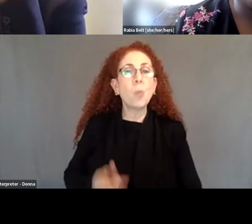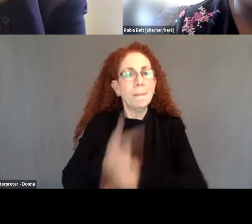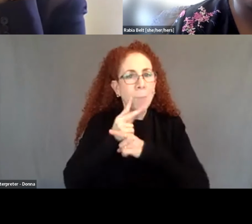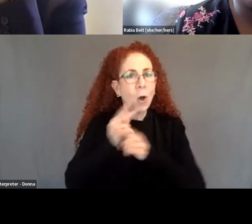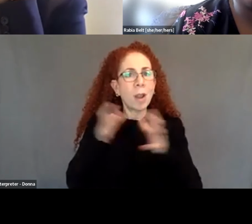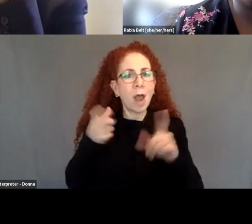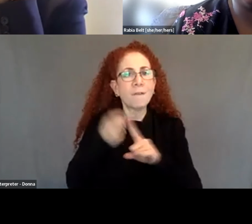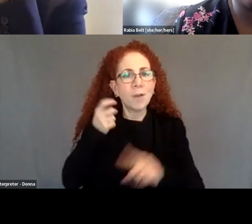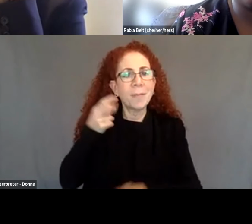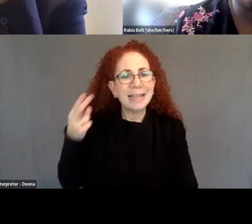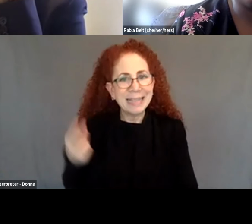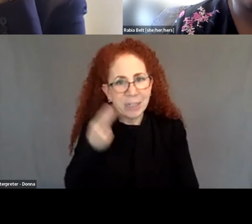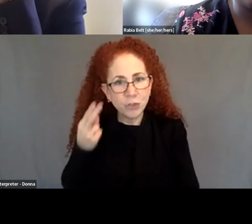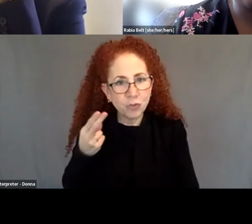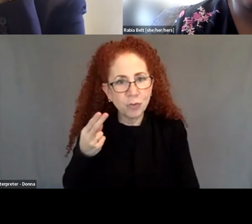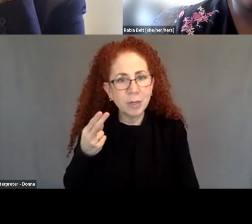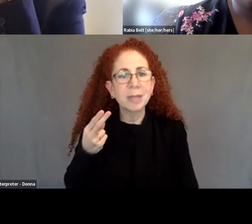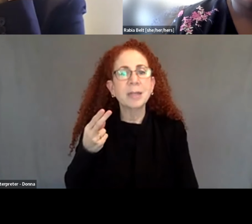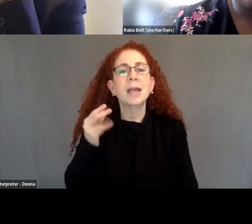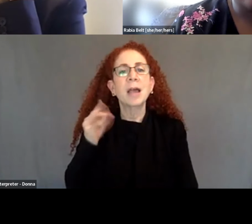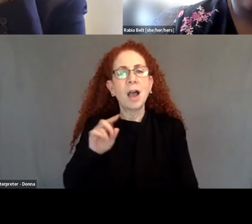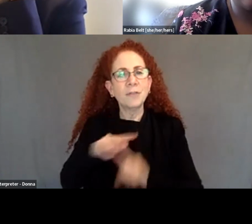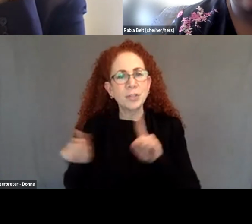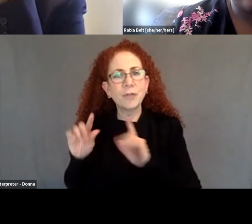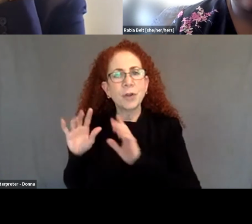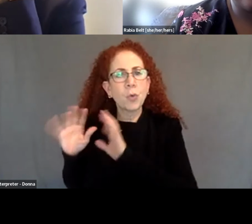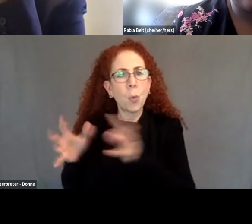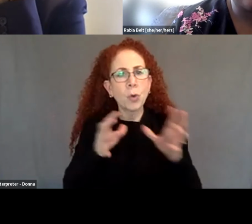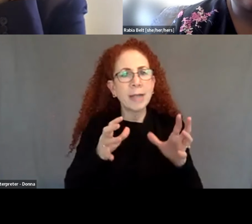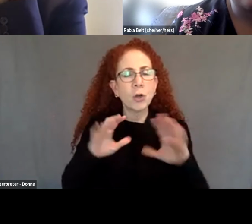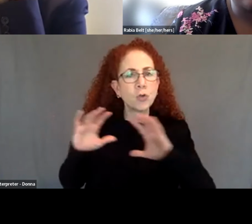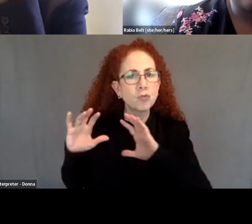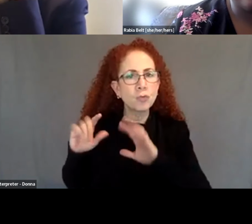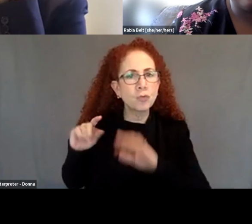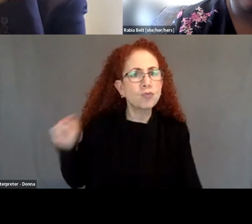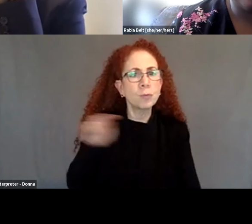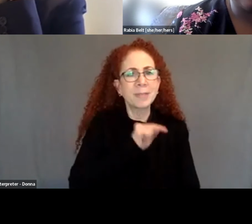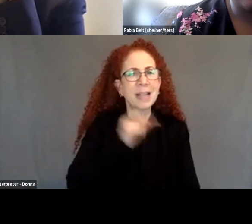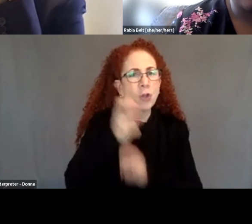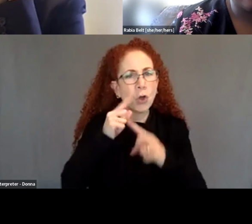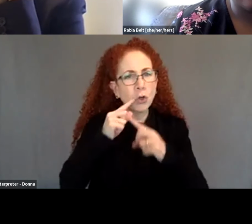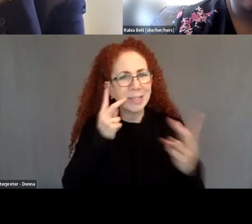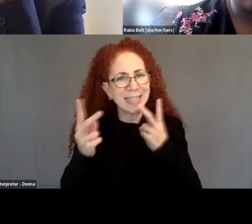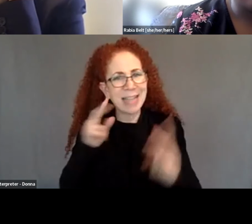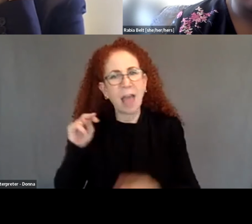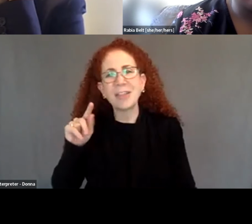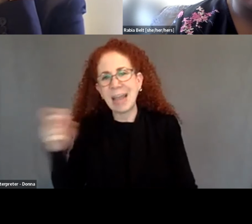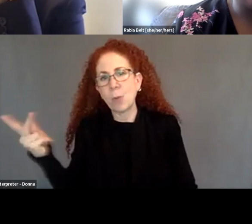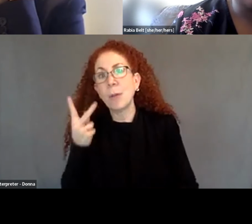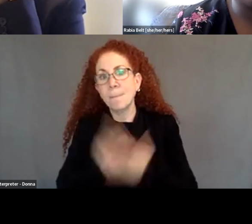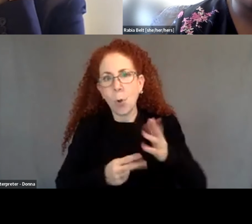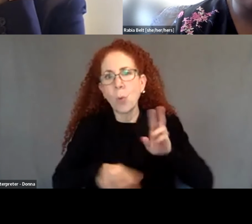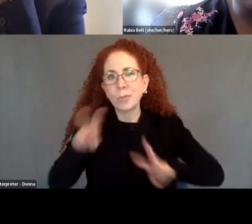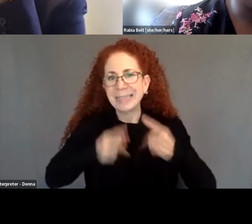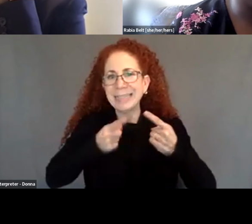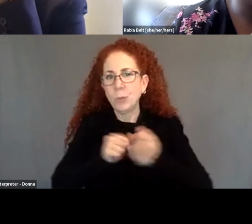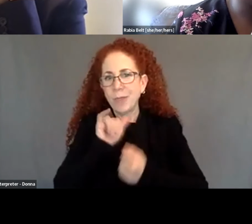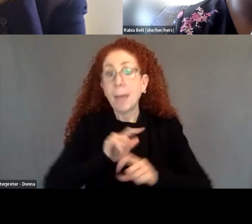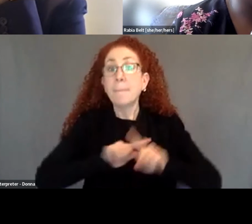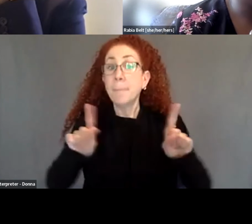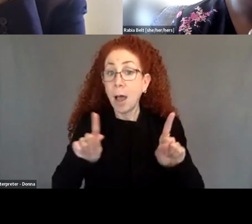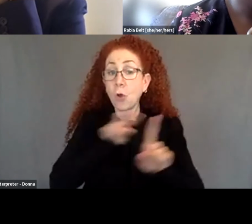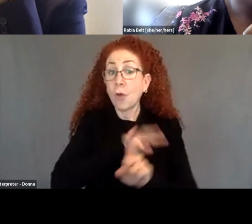with histories of subordinated groups, that's hard to see. And I think Nate and I have both been sort of dealing with that. On the other